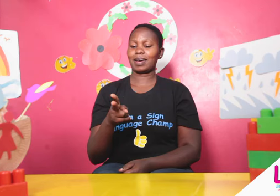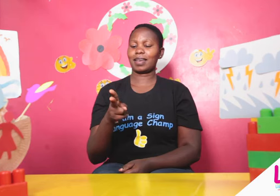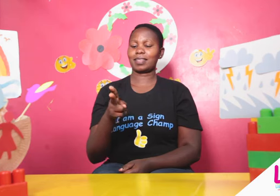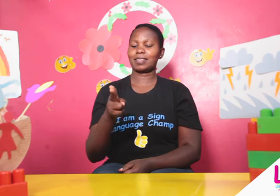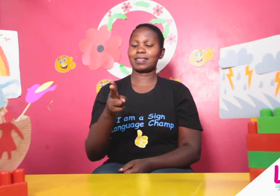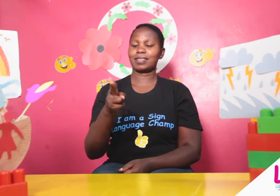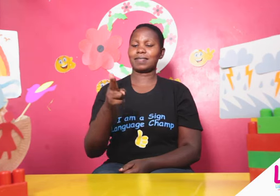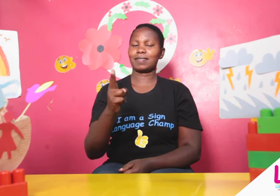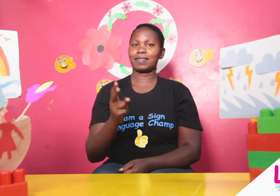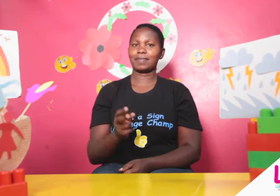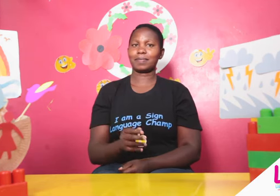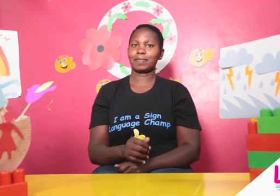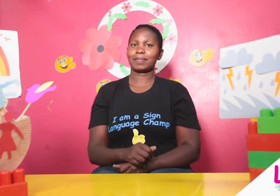scissors,